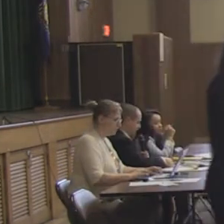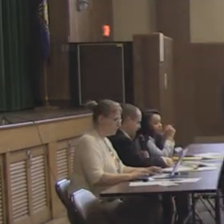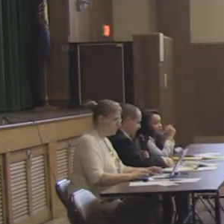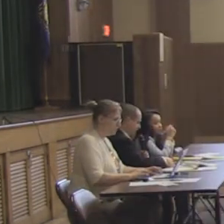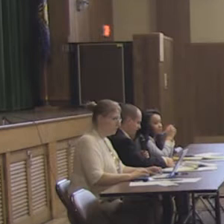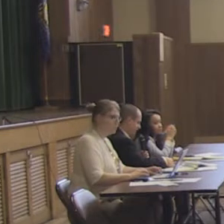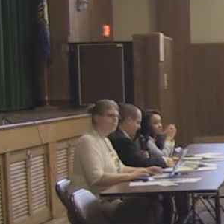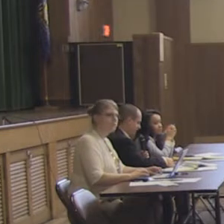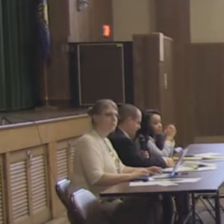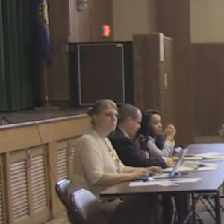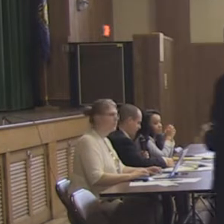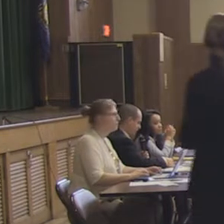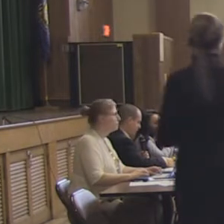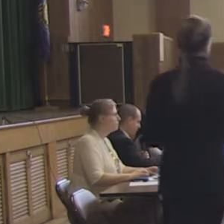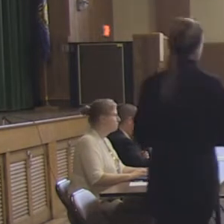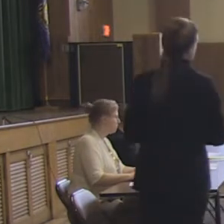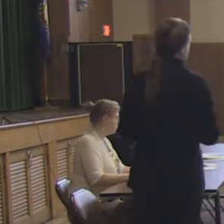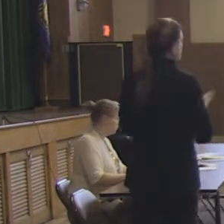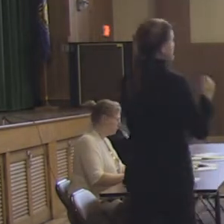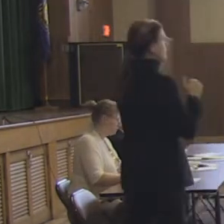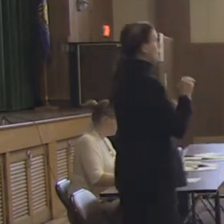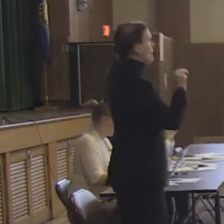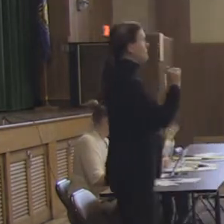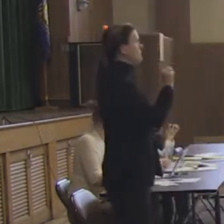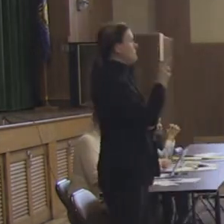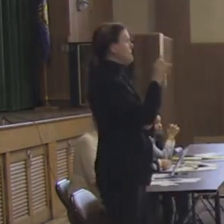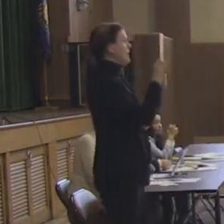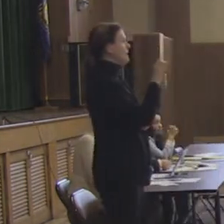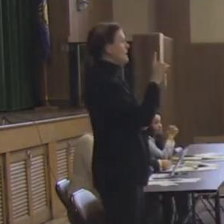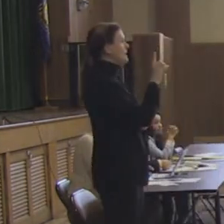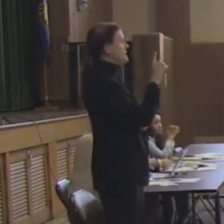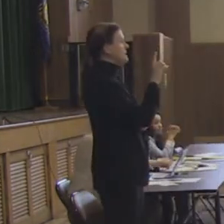Thank you. And next we have Mary Devitt.